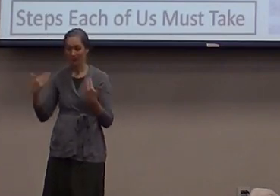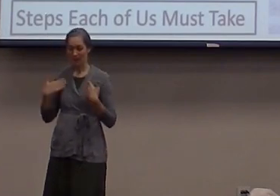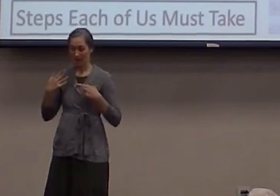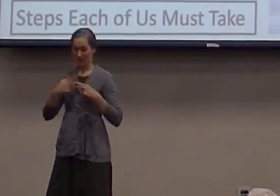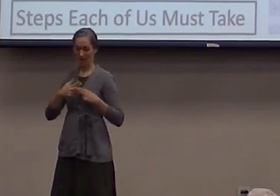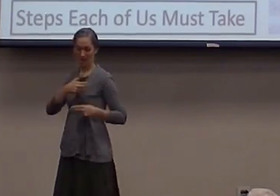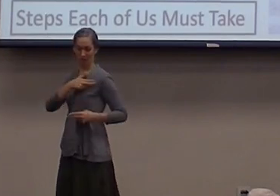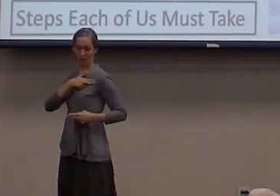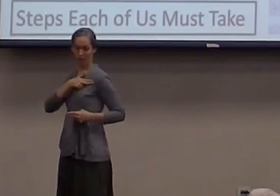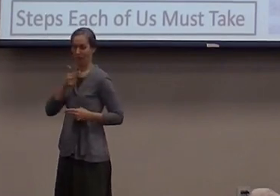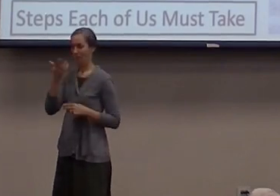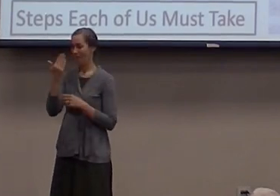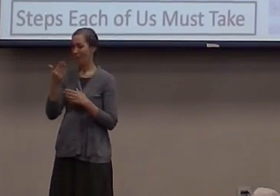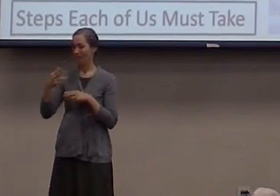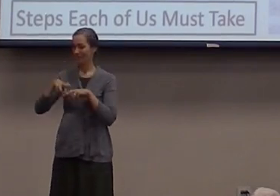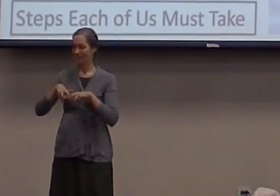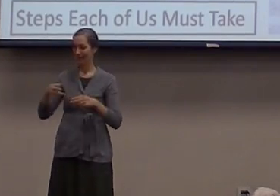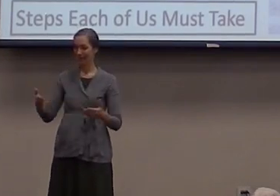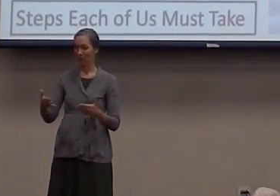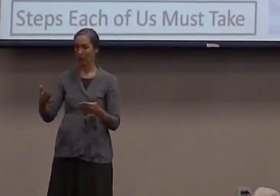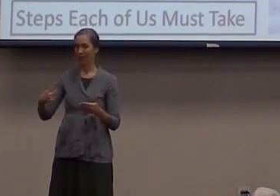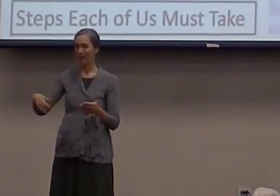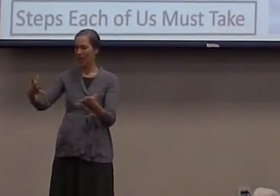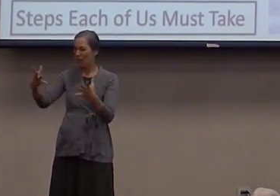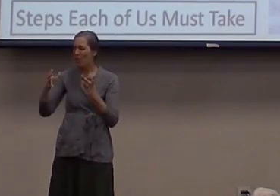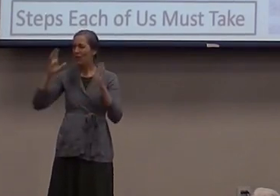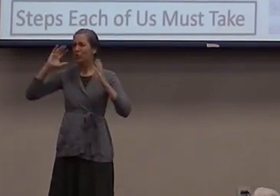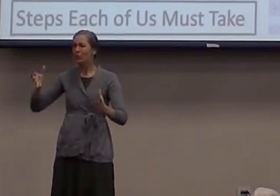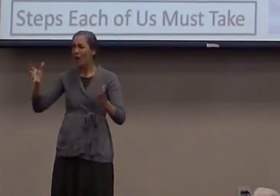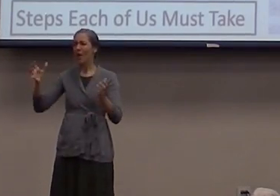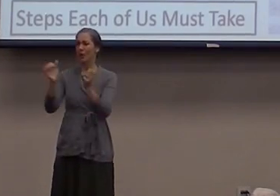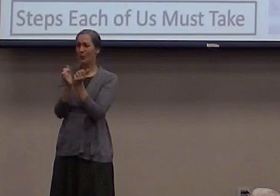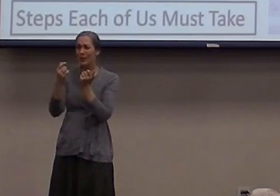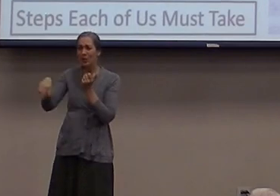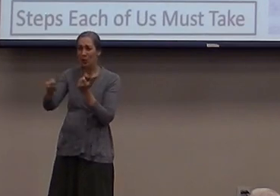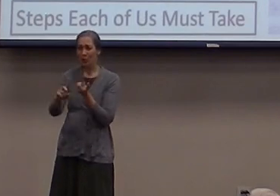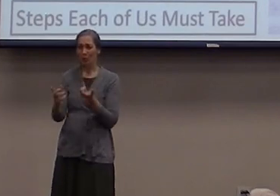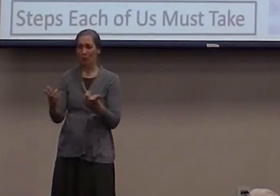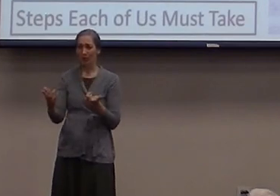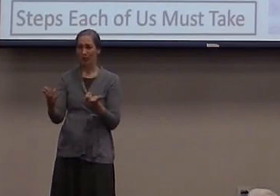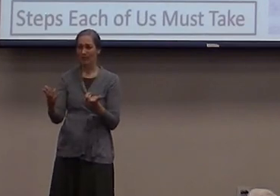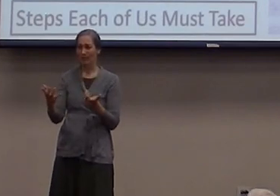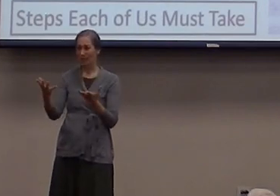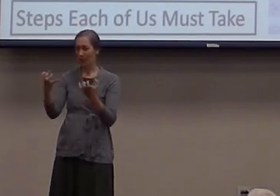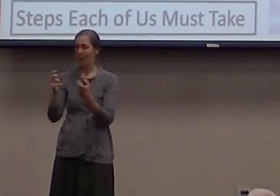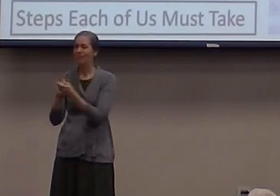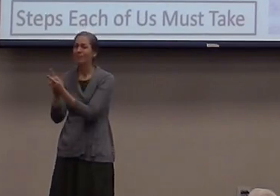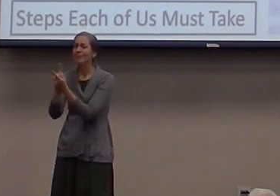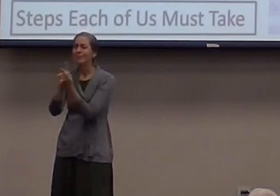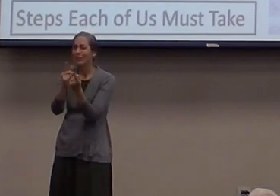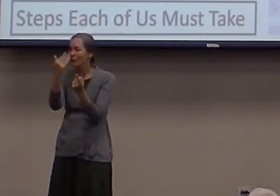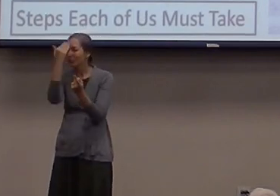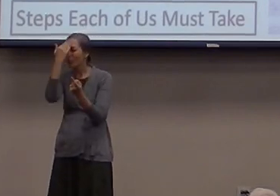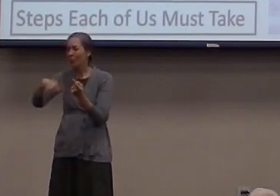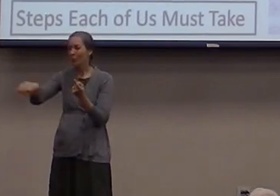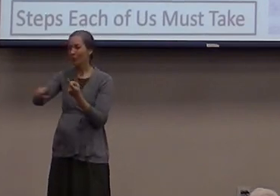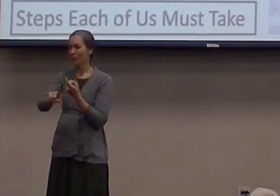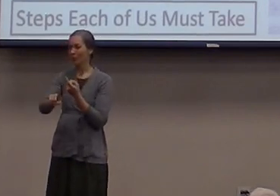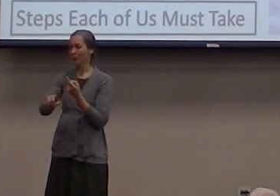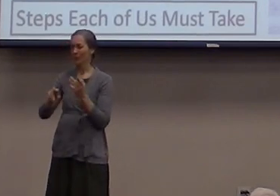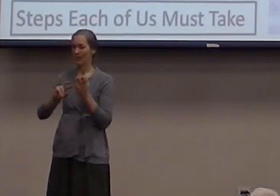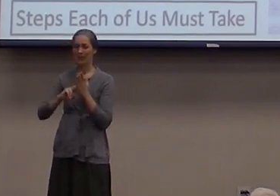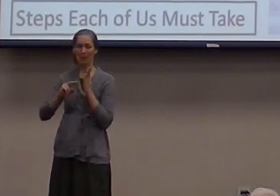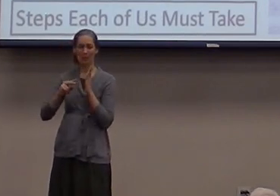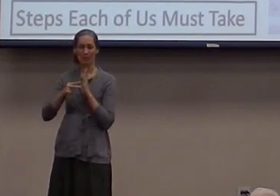sat in this chair, they'd like nothing more than to talk to you, than to be with you for a few minutes. It